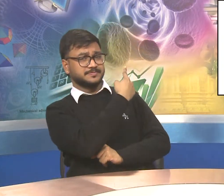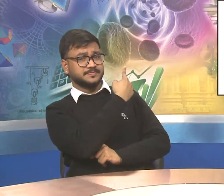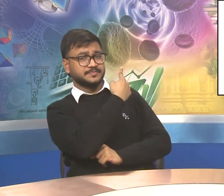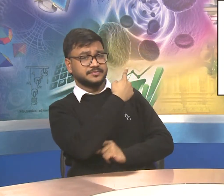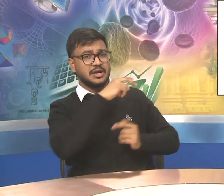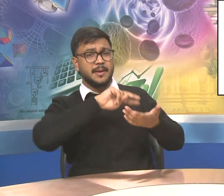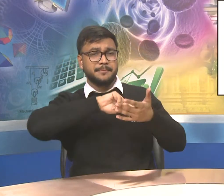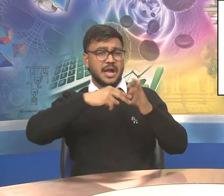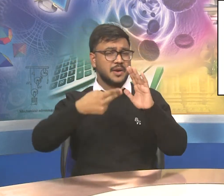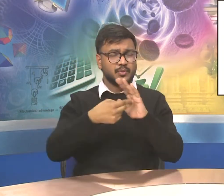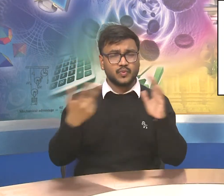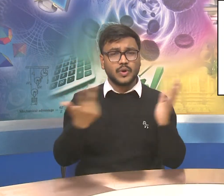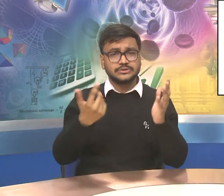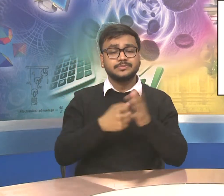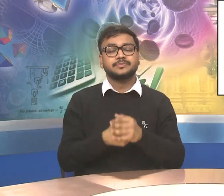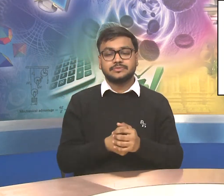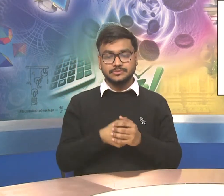Next is service.